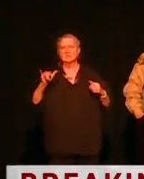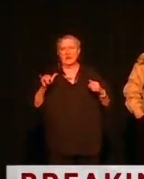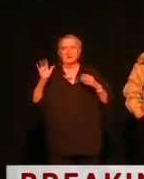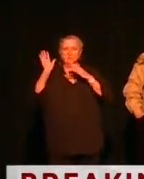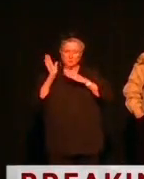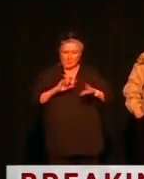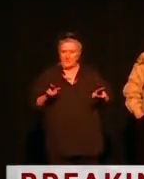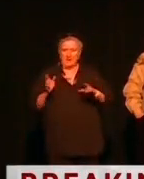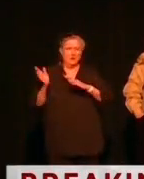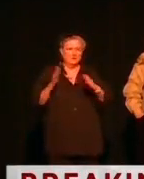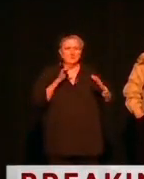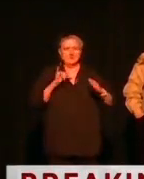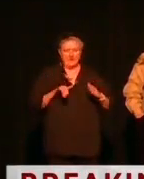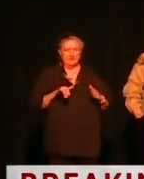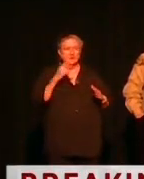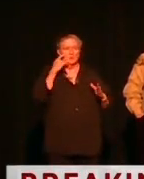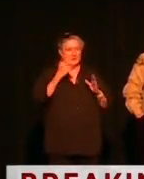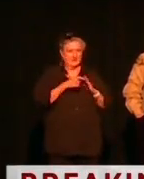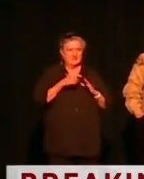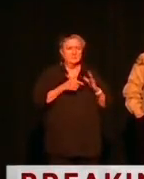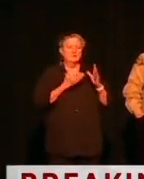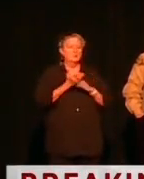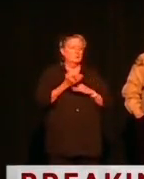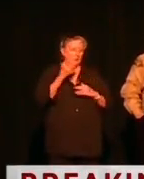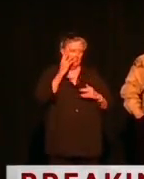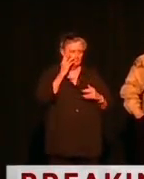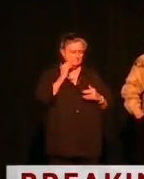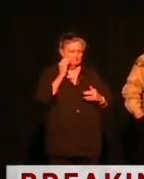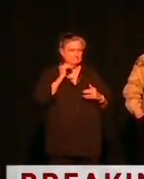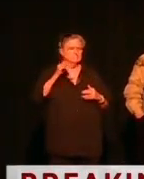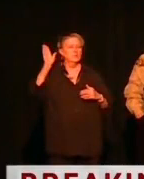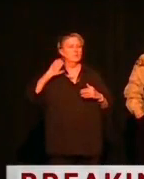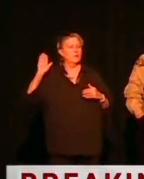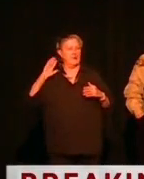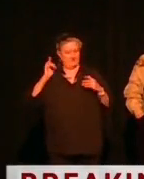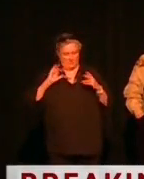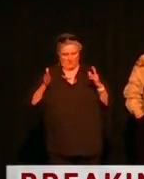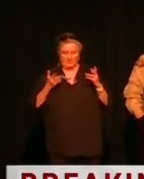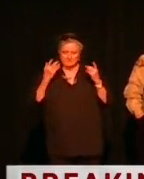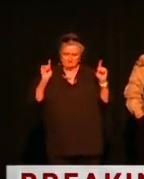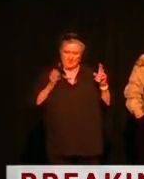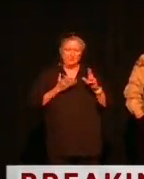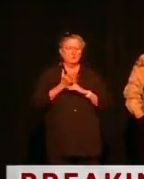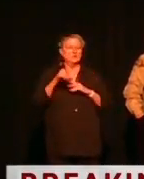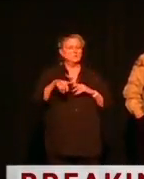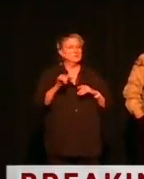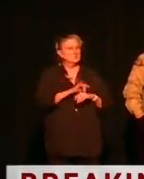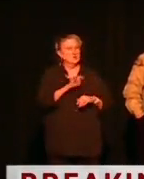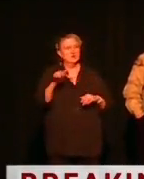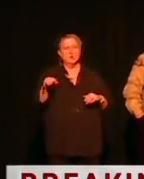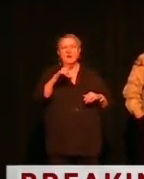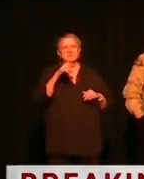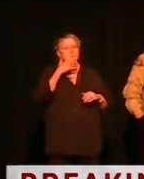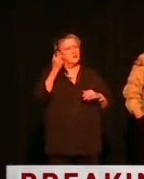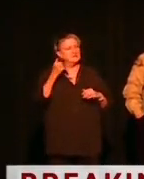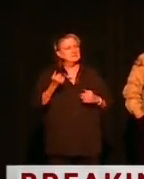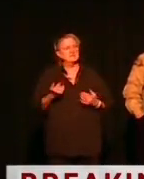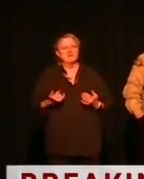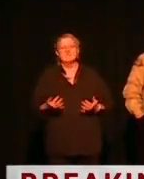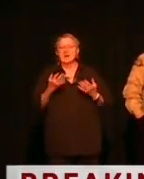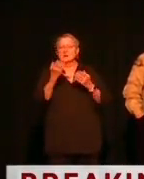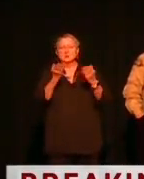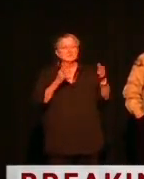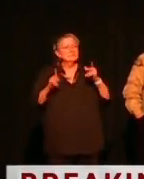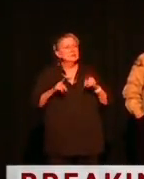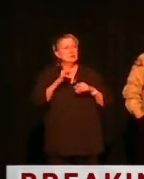and prepared for that, but recognize that we've been through these before, and we will get through this one as well. You've got the best fire service people in the